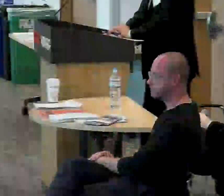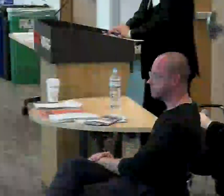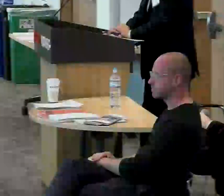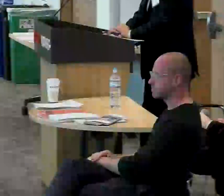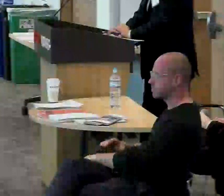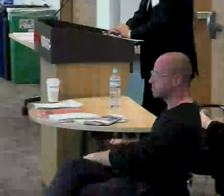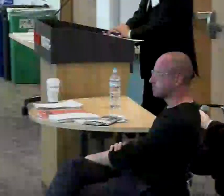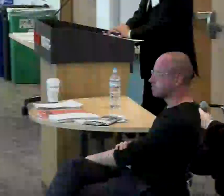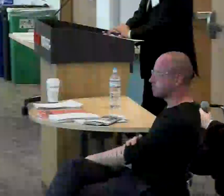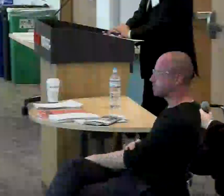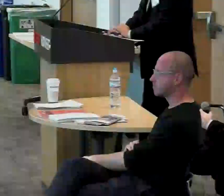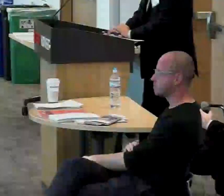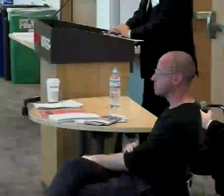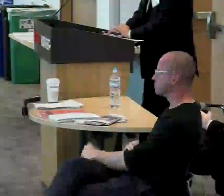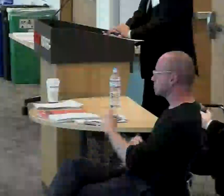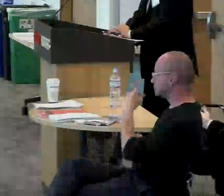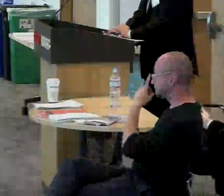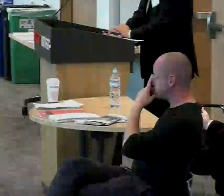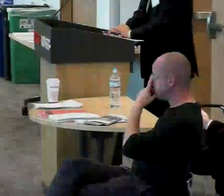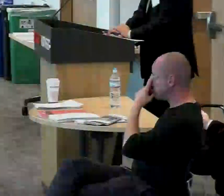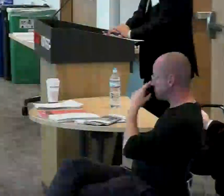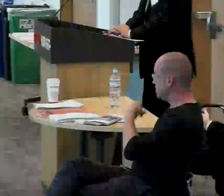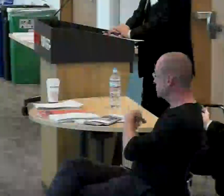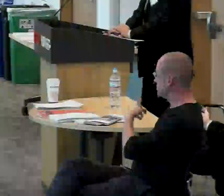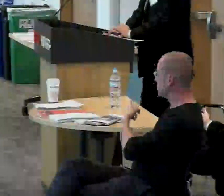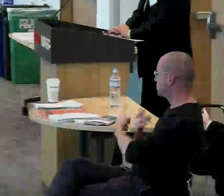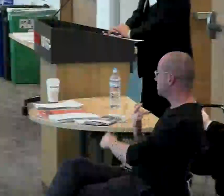I don't think there's any